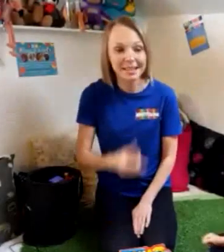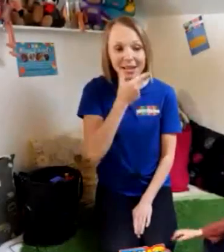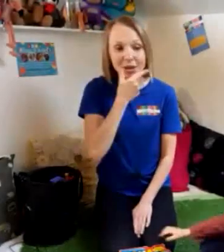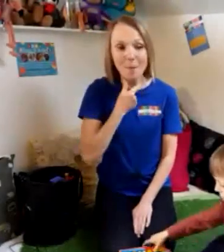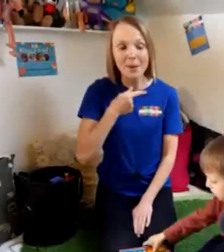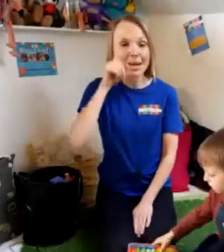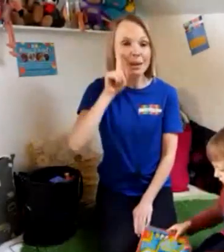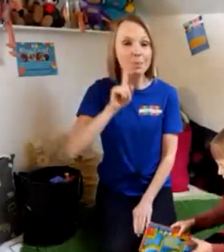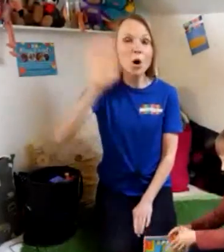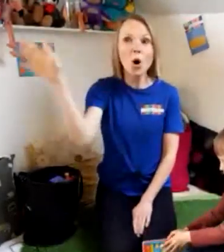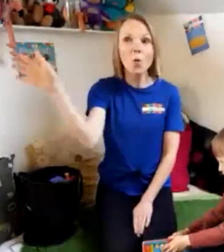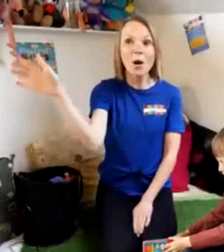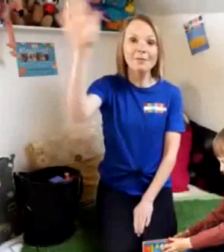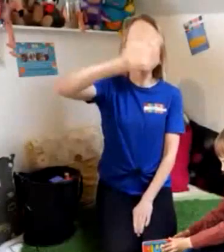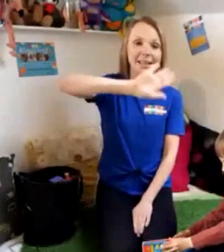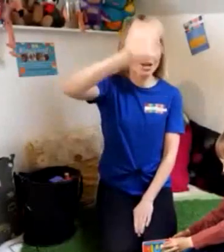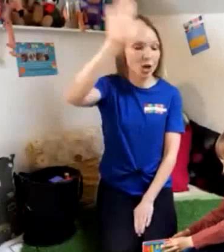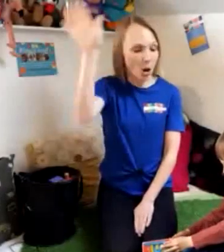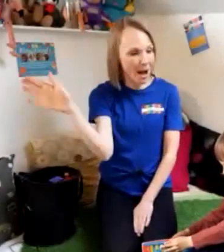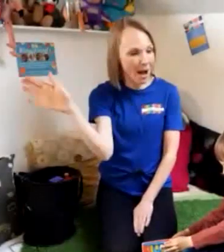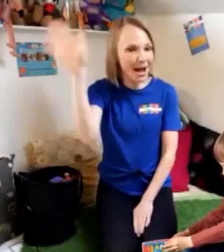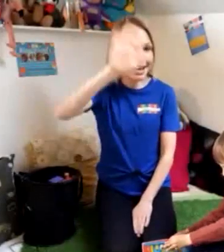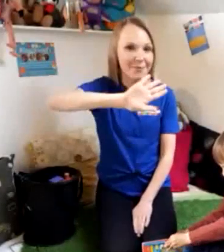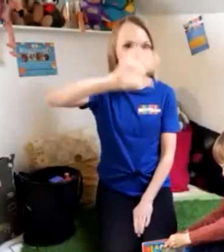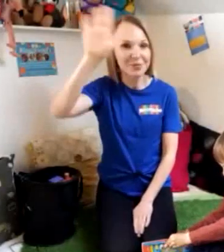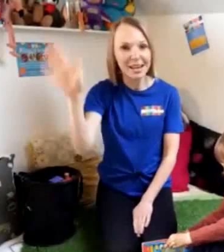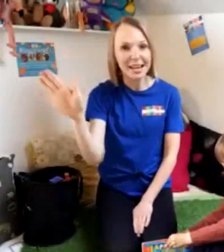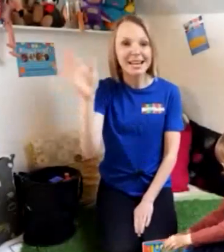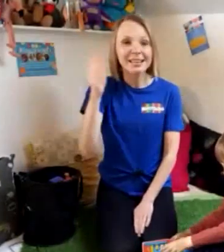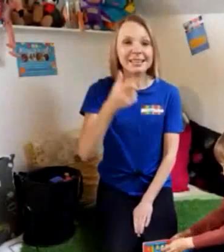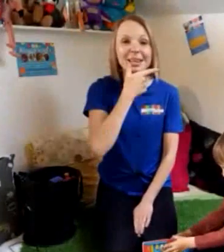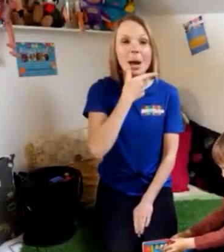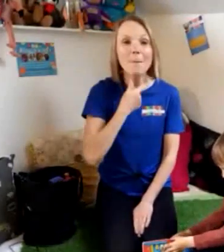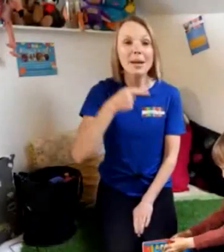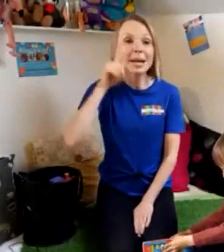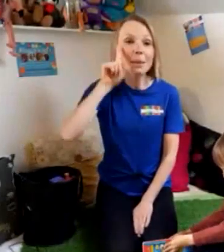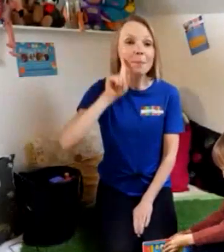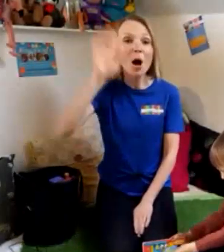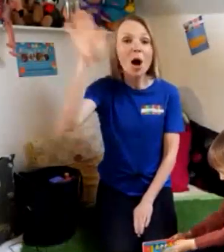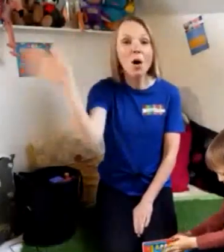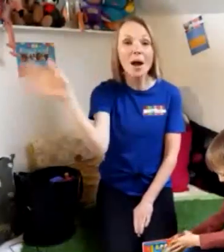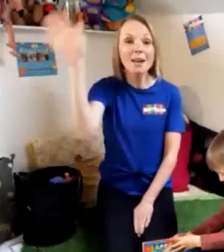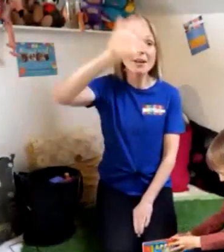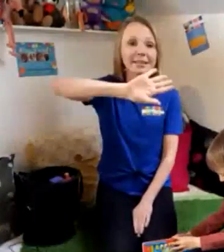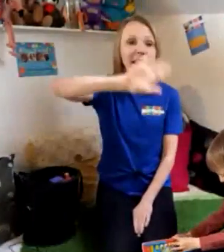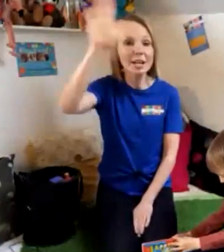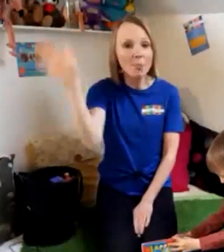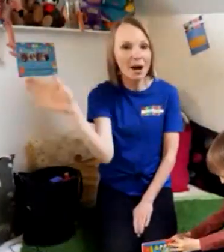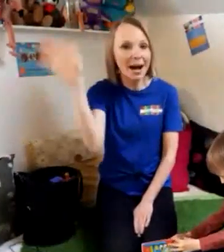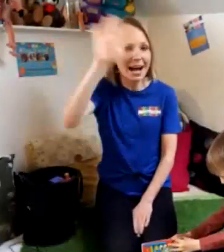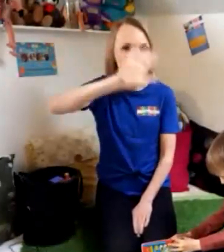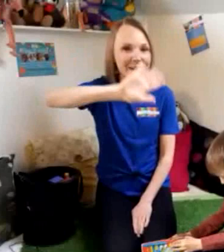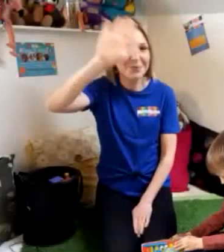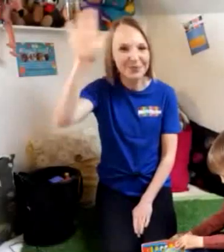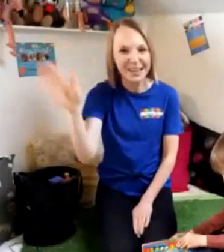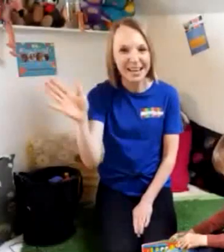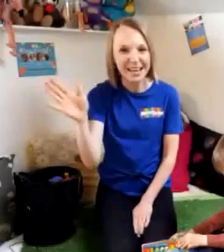the people wave as they go by. See the people wave as they go by. See